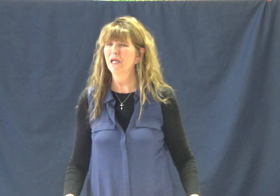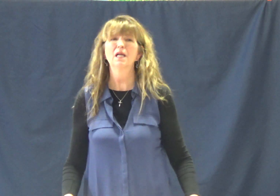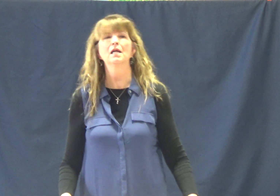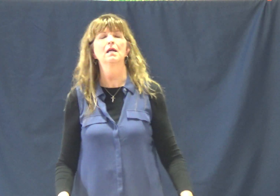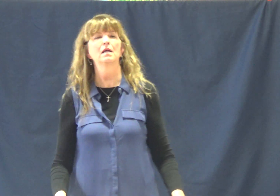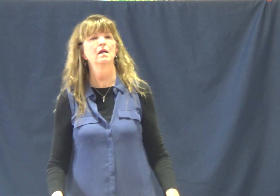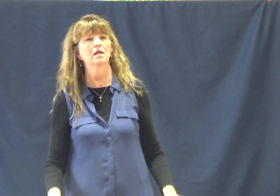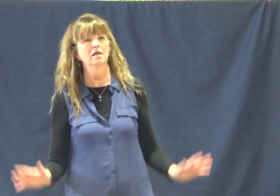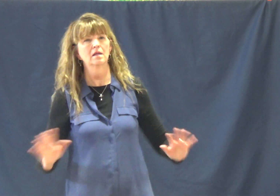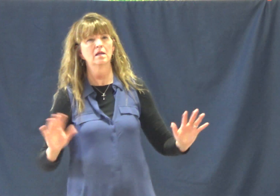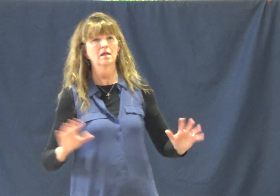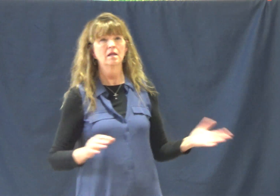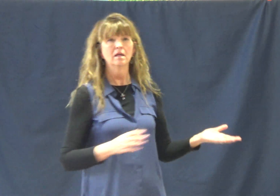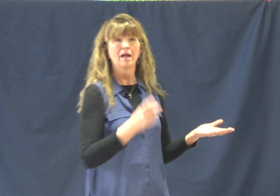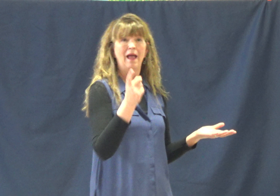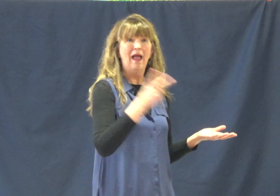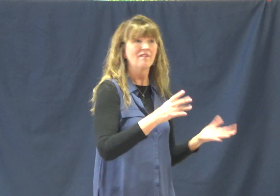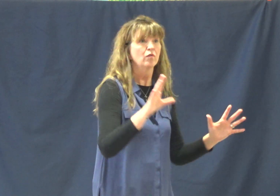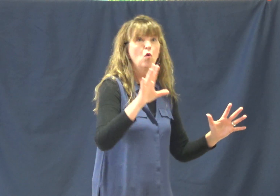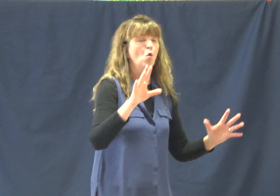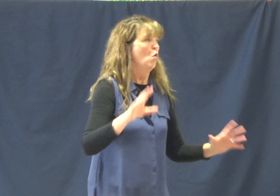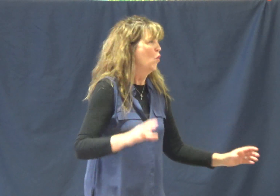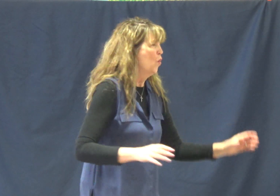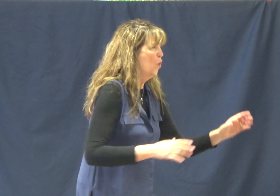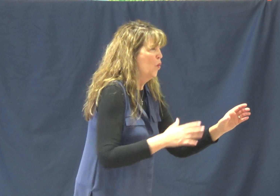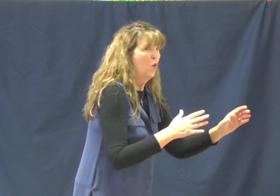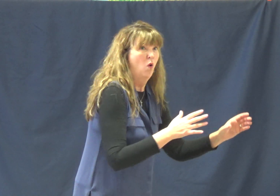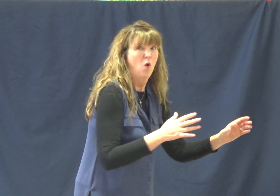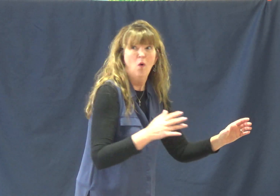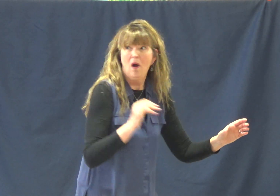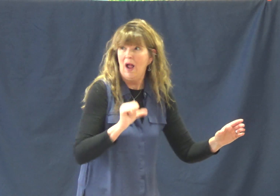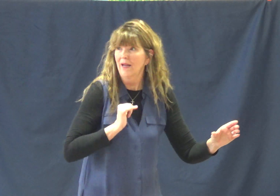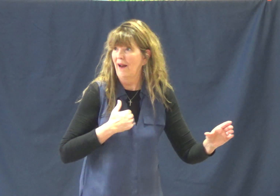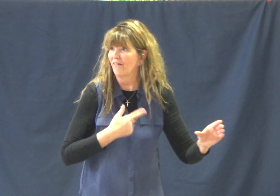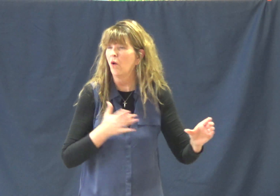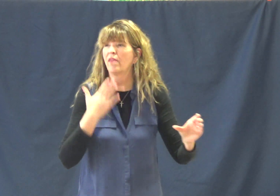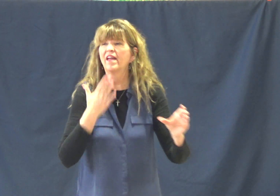we're just things that come up and complaining. When you see the cup